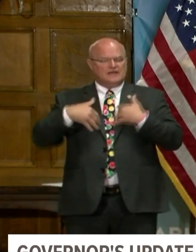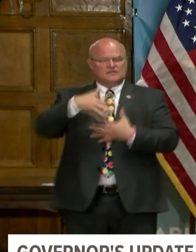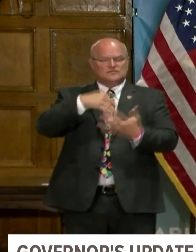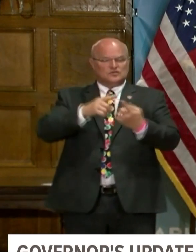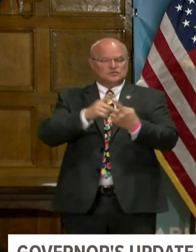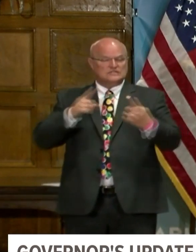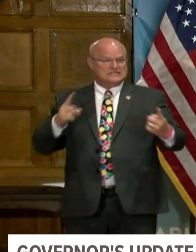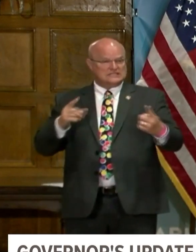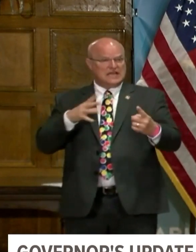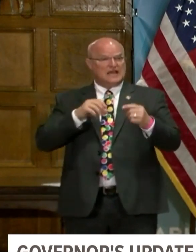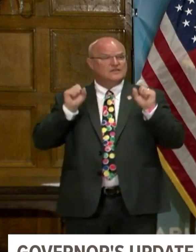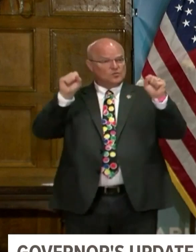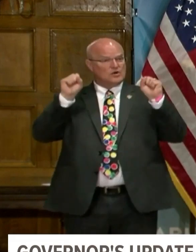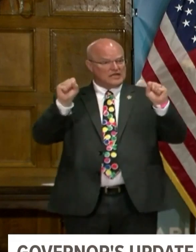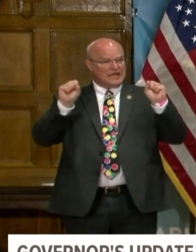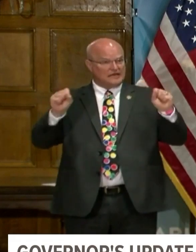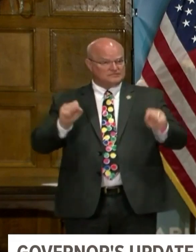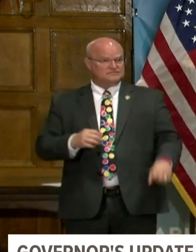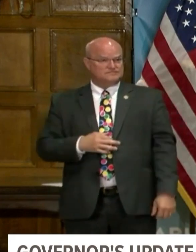social distancing and the working out.